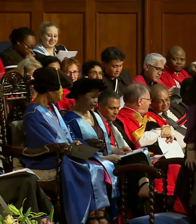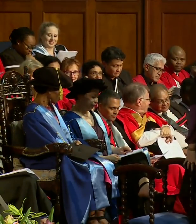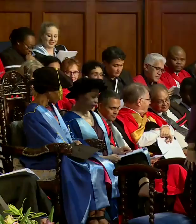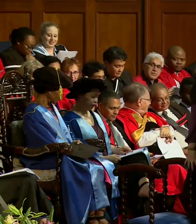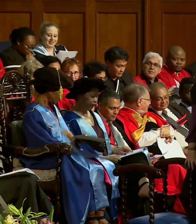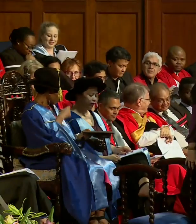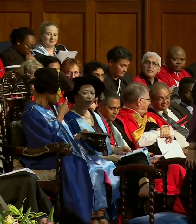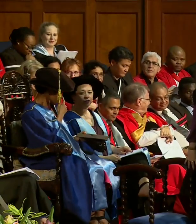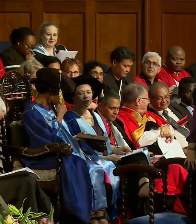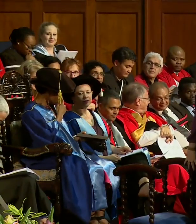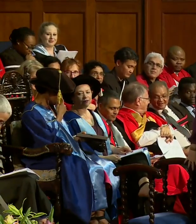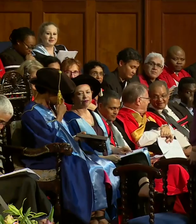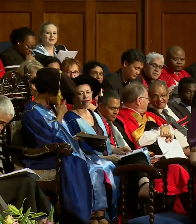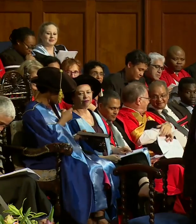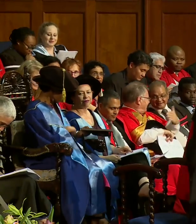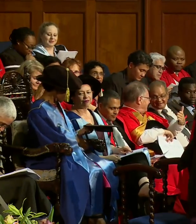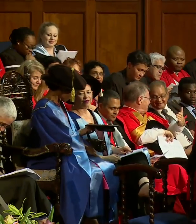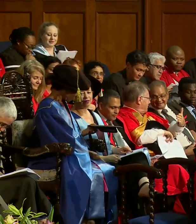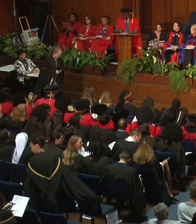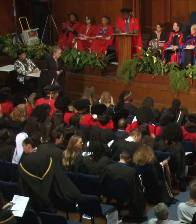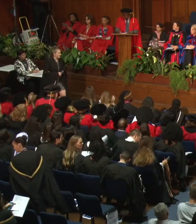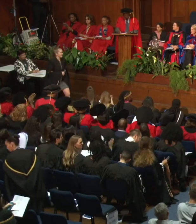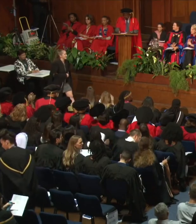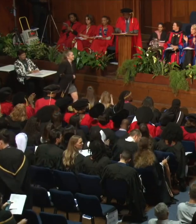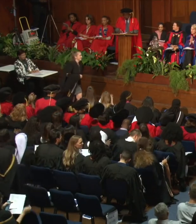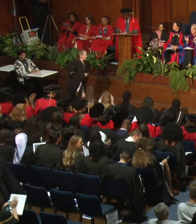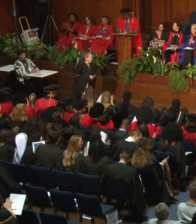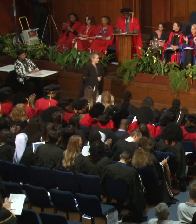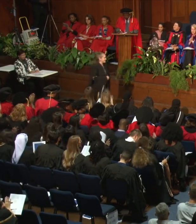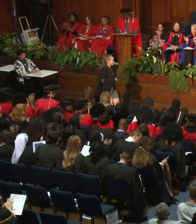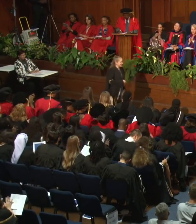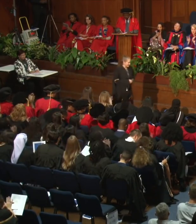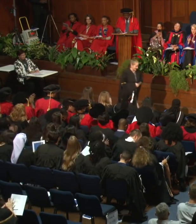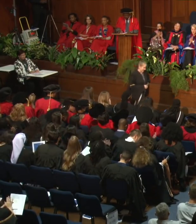Magna Cum Laude, Catherine Tara Willis-Smith.